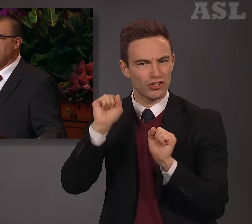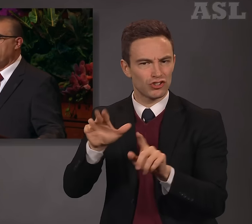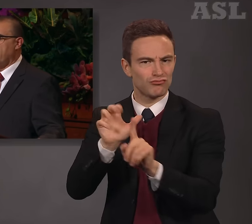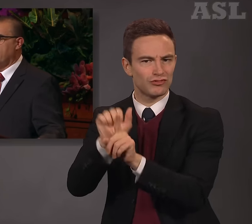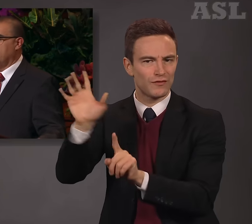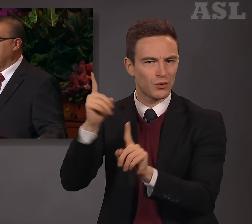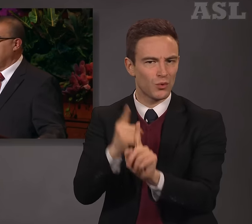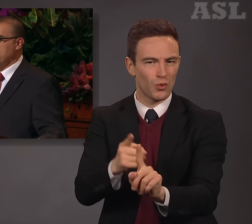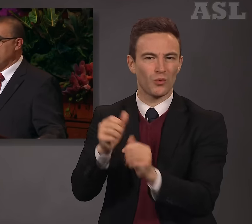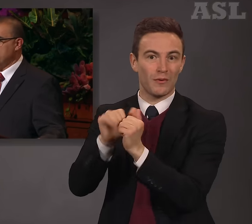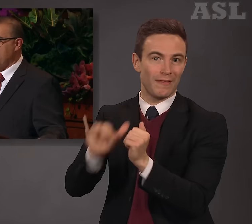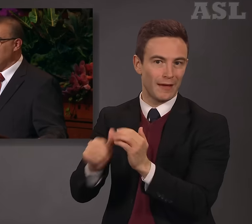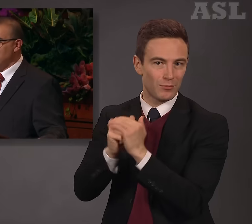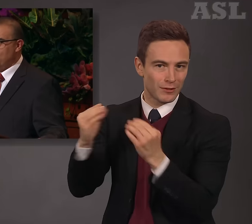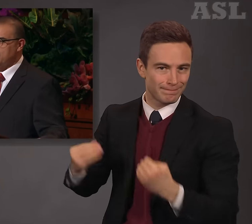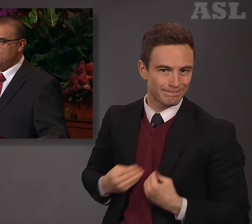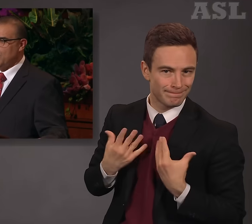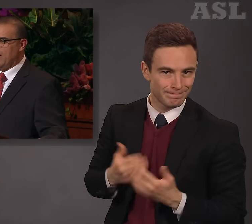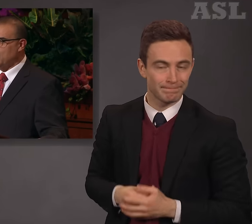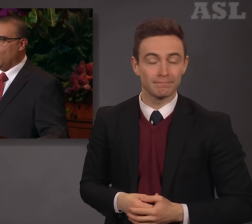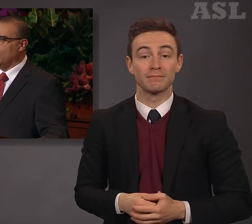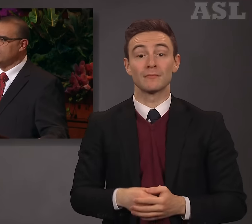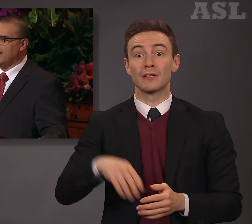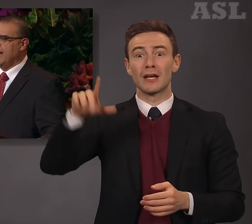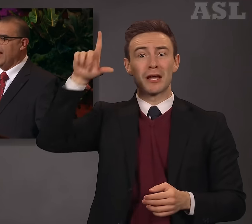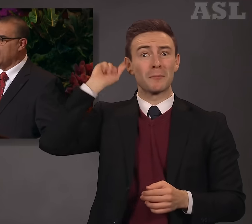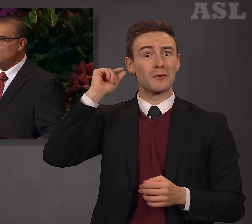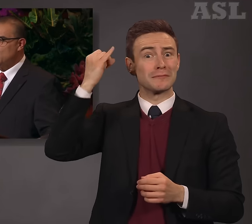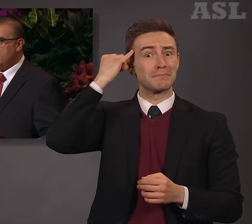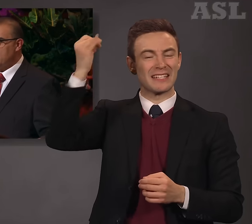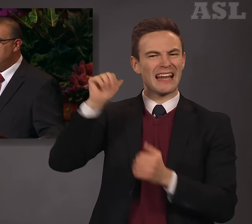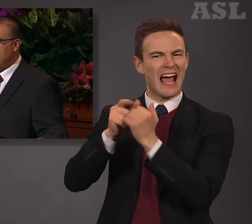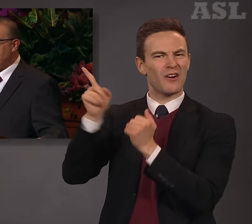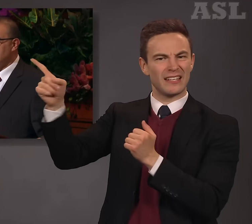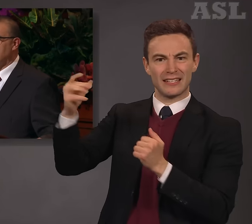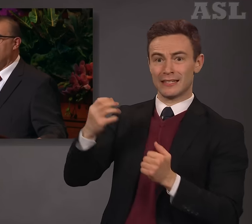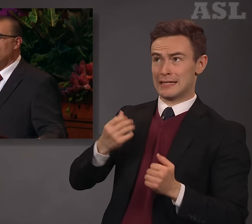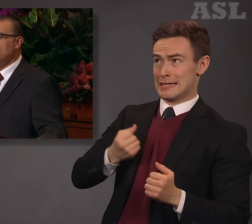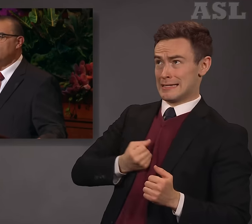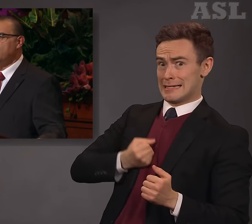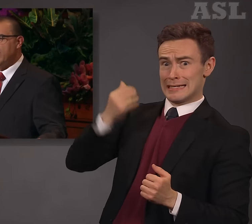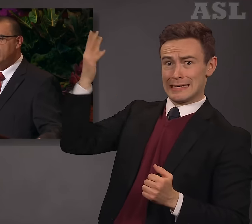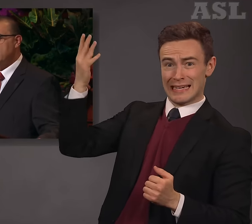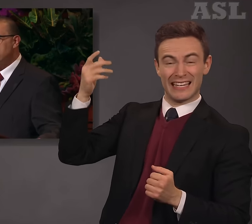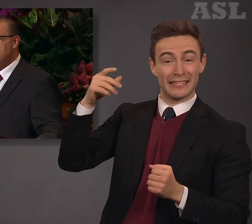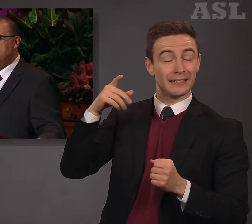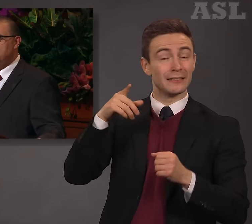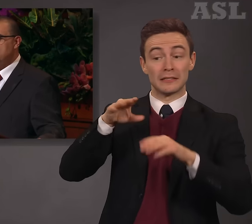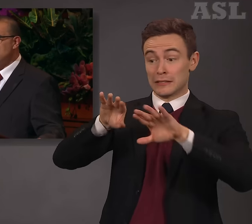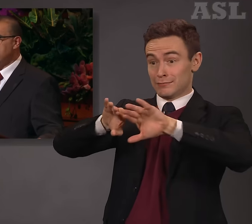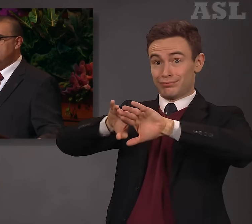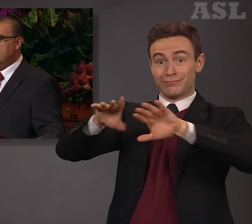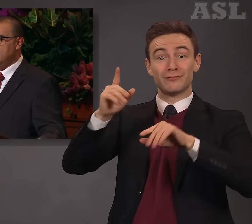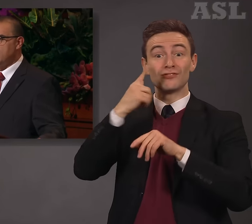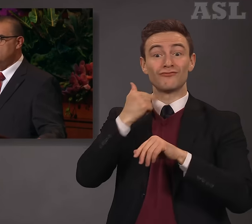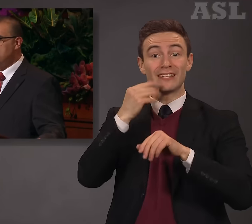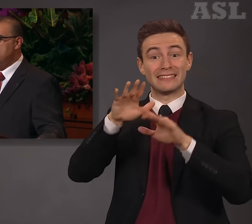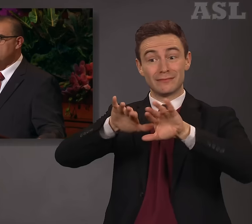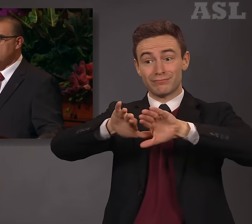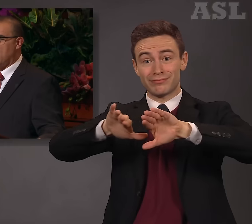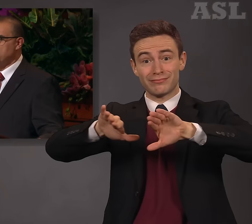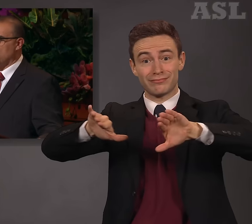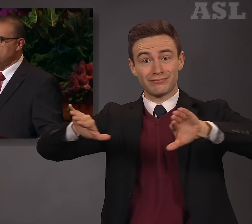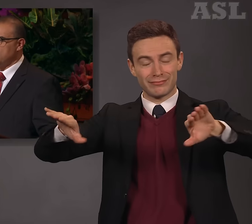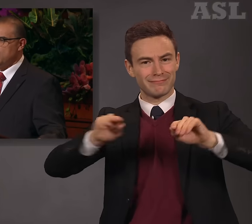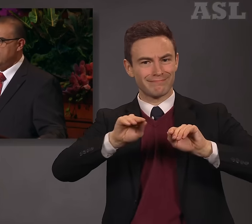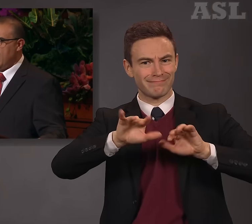goal. Imagine how Moses would have called and cried out to God when finding himself between the Red Sea and the